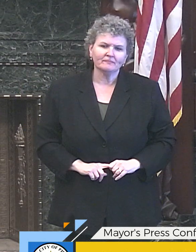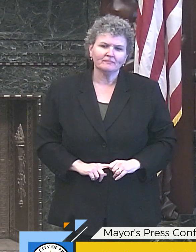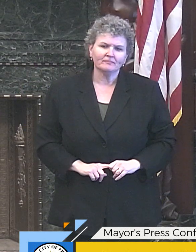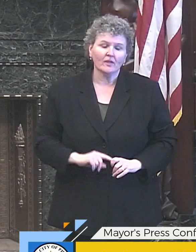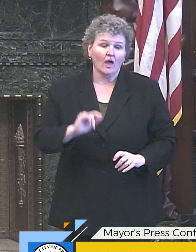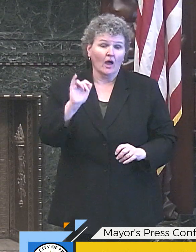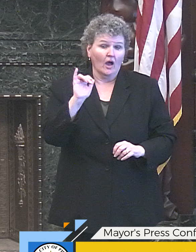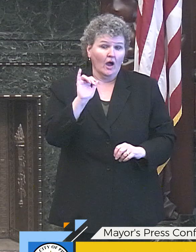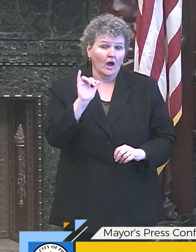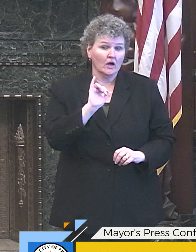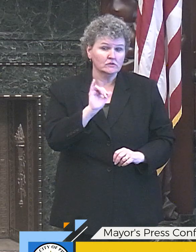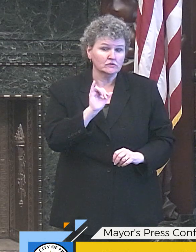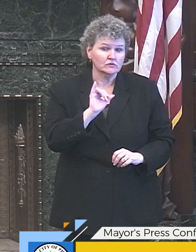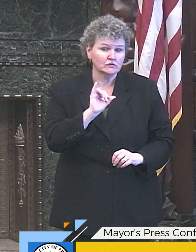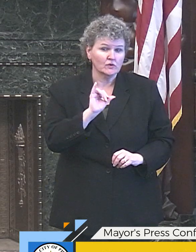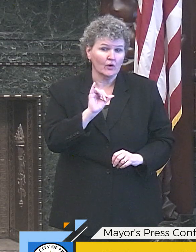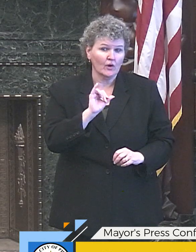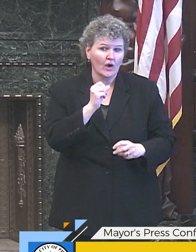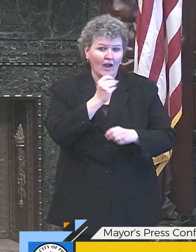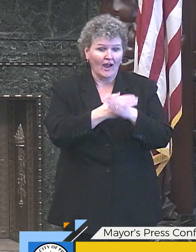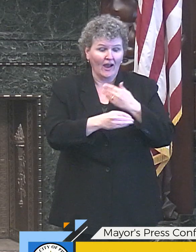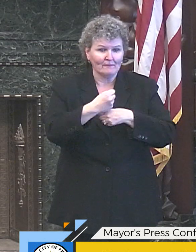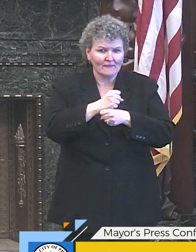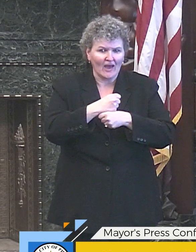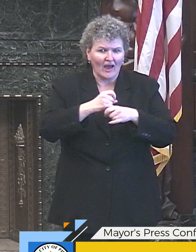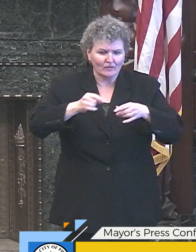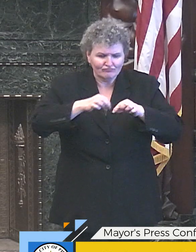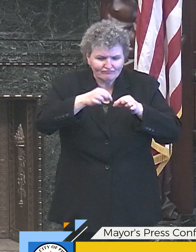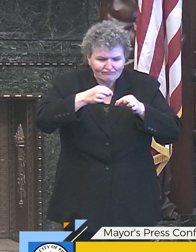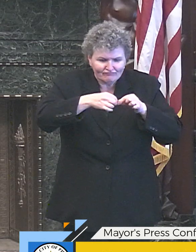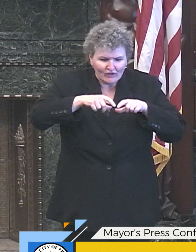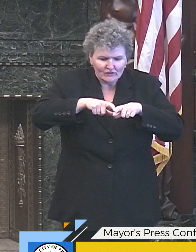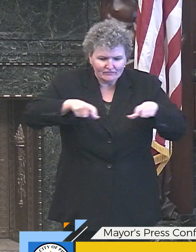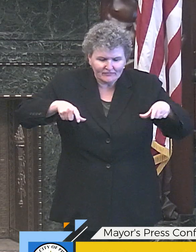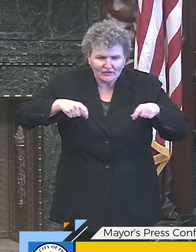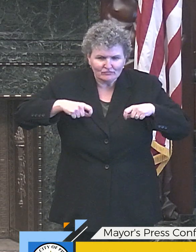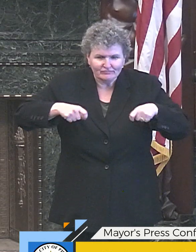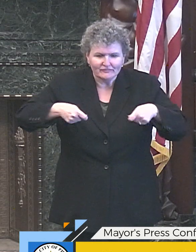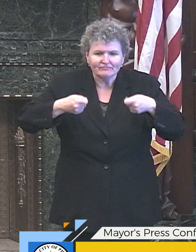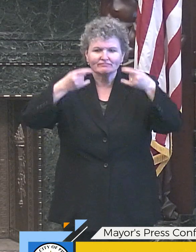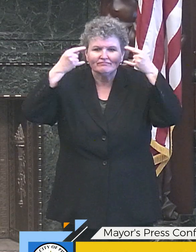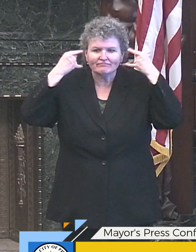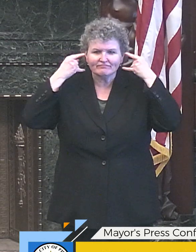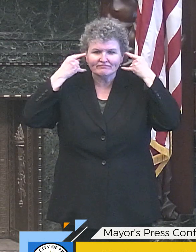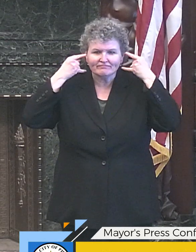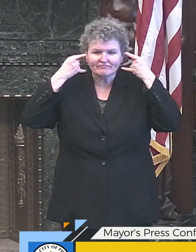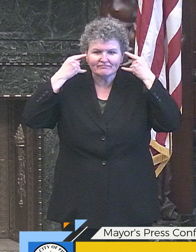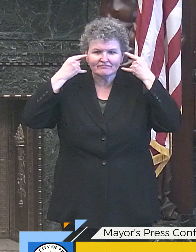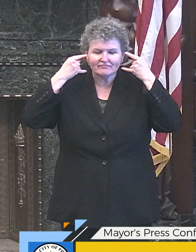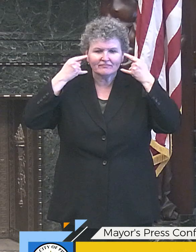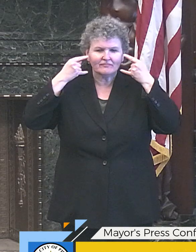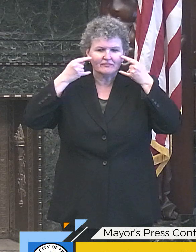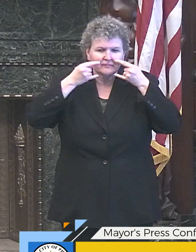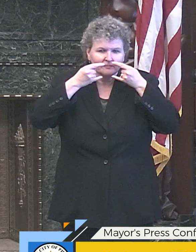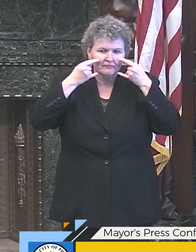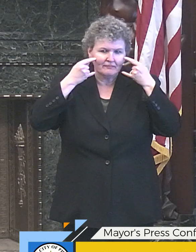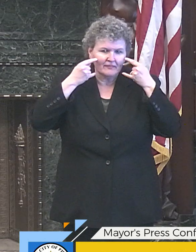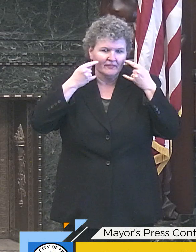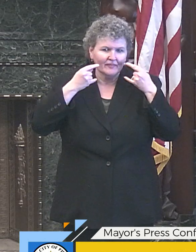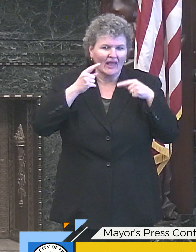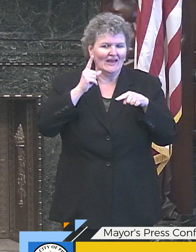of kind of handmade masks that can't be used in healthcare settings or for first